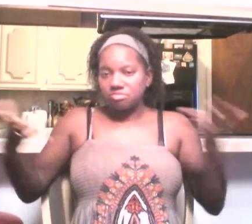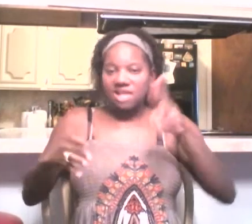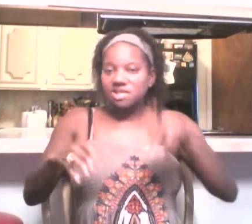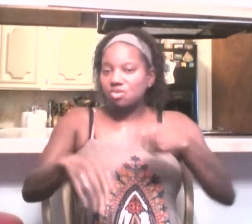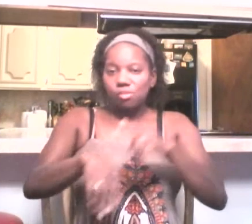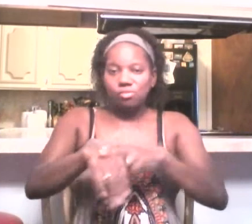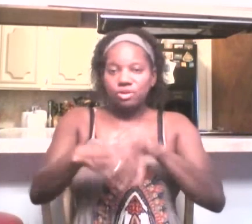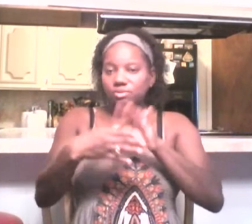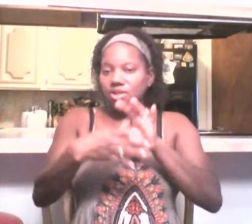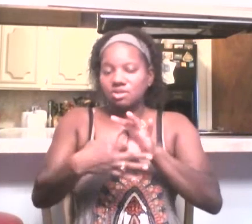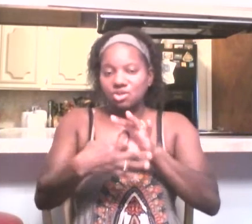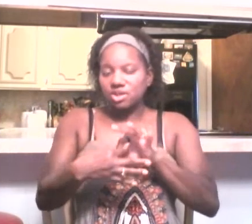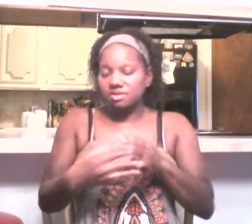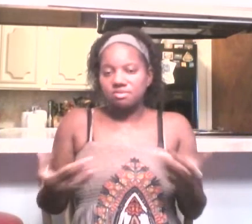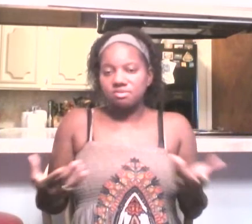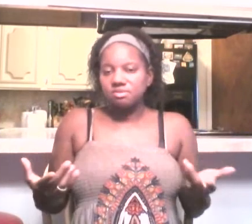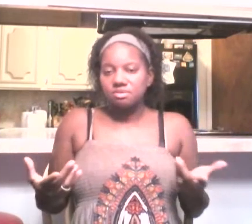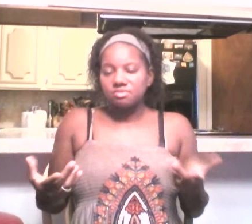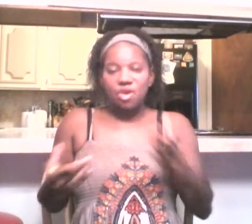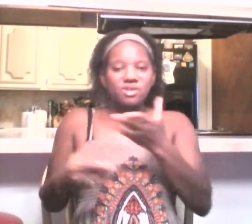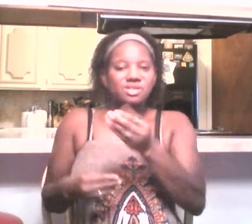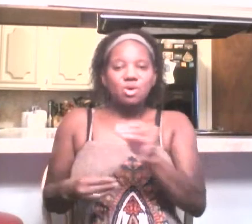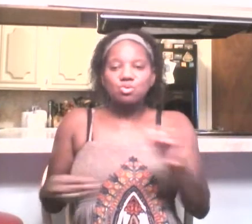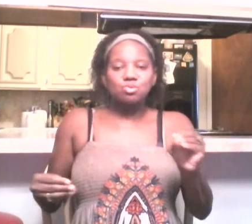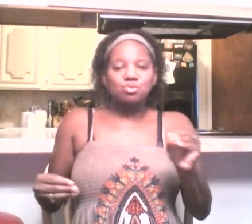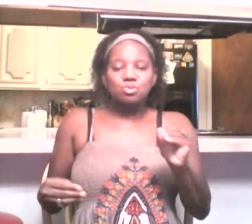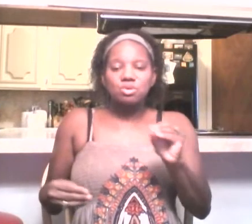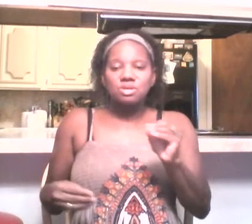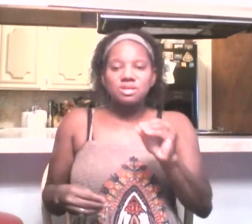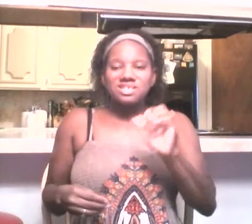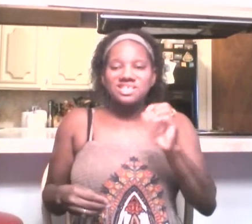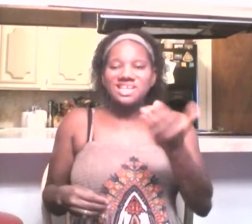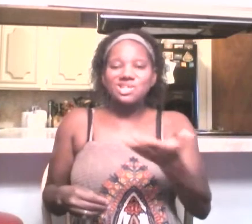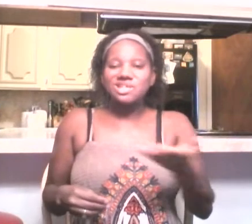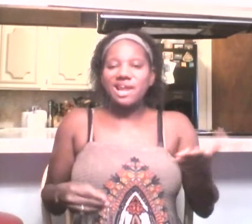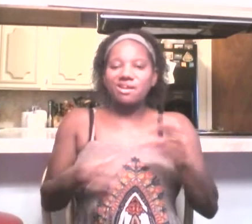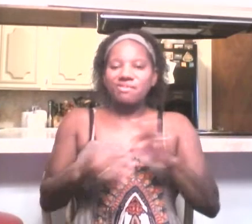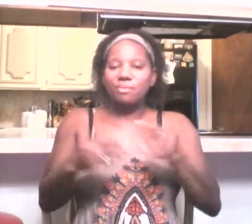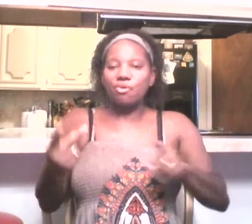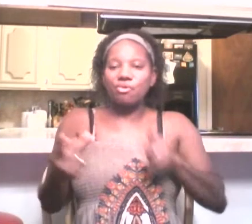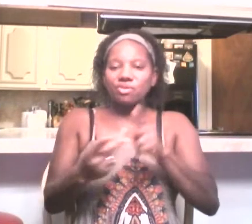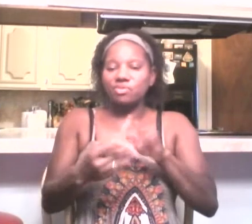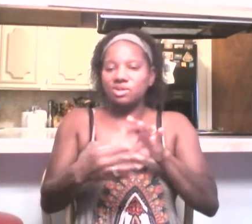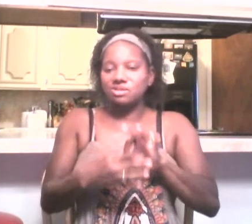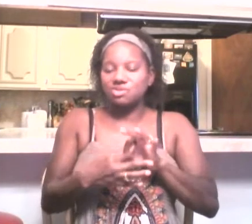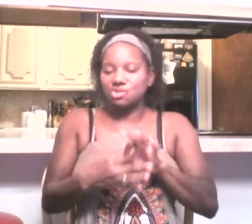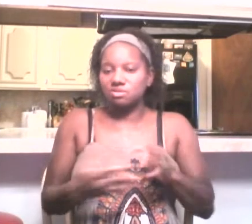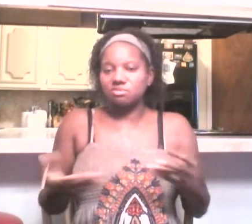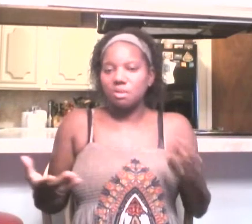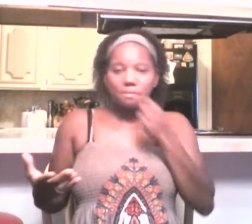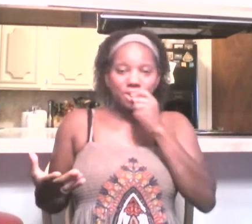That is normal in a relationship. There is no such thing as a perfect relationship.